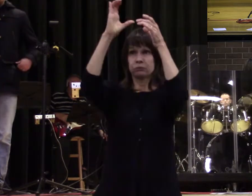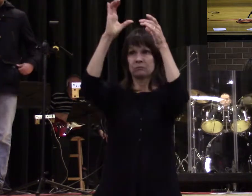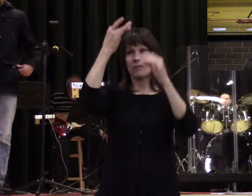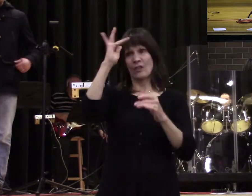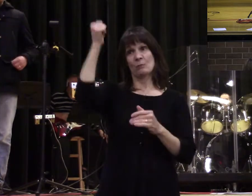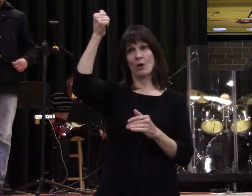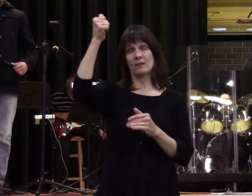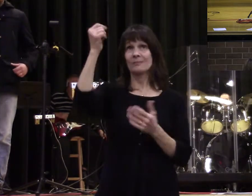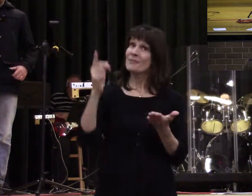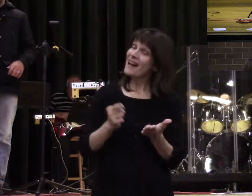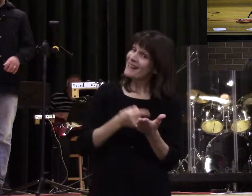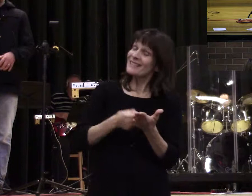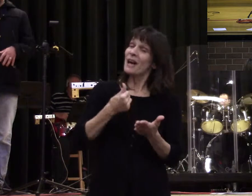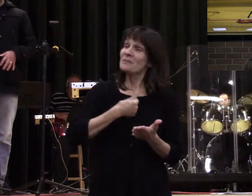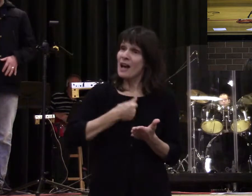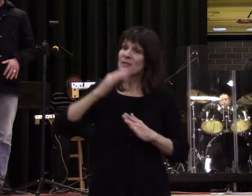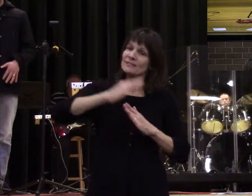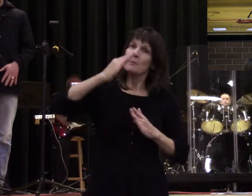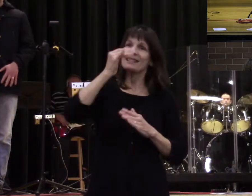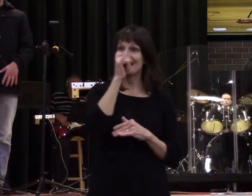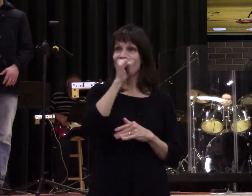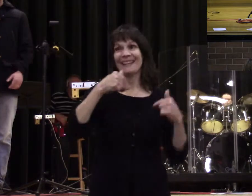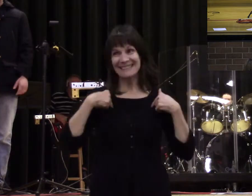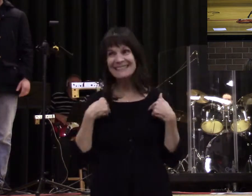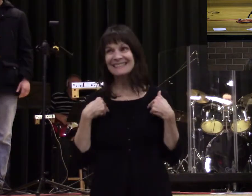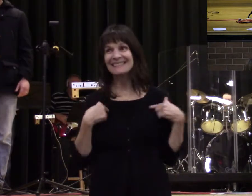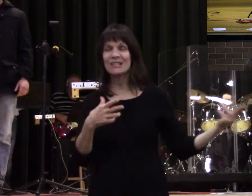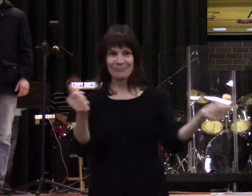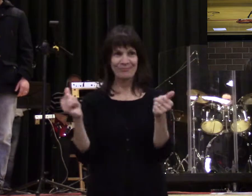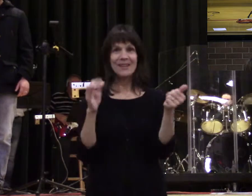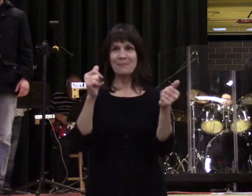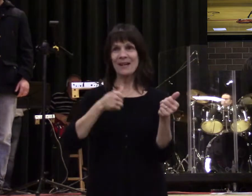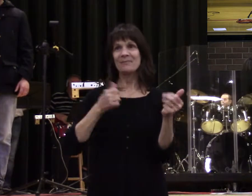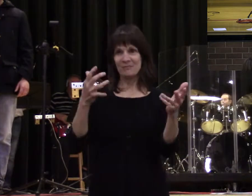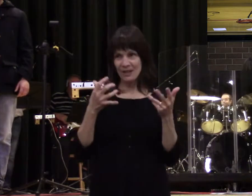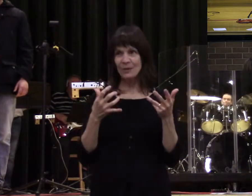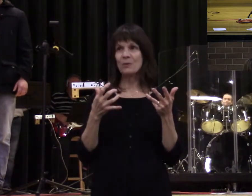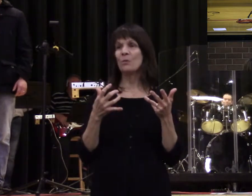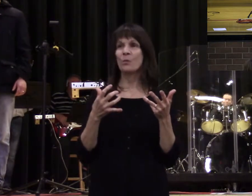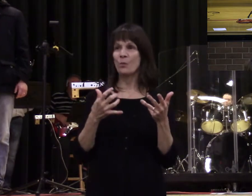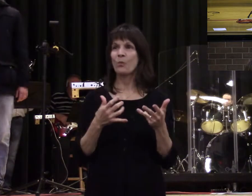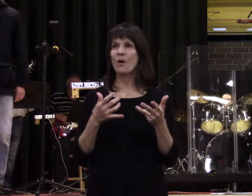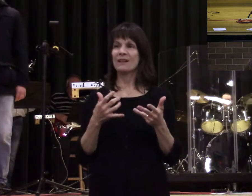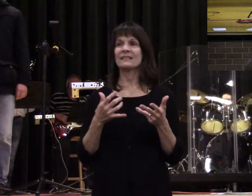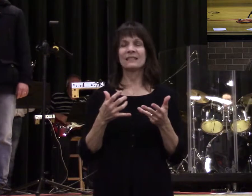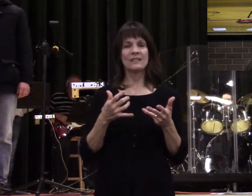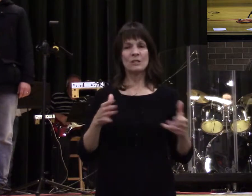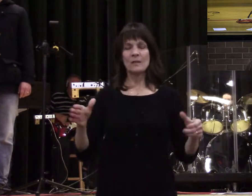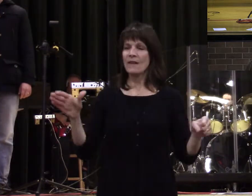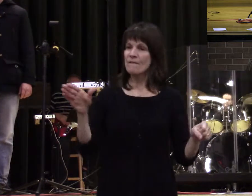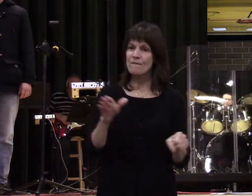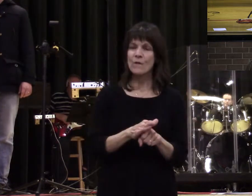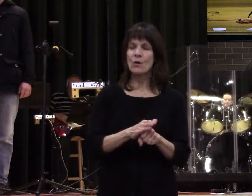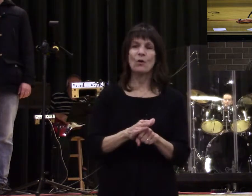Sometimes I'm the silliest pastor, though. But one thing I want to be is a pastor that loves God. And I want my